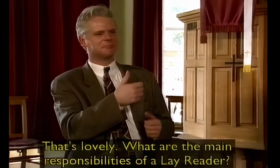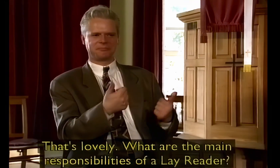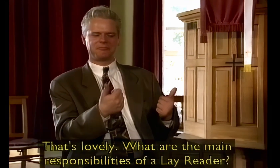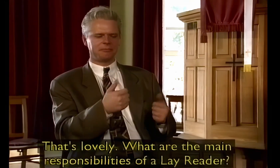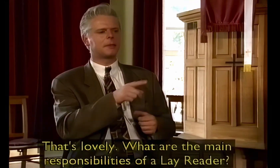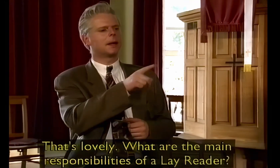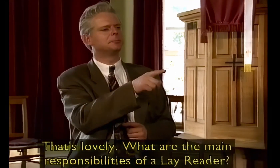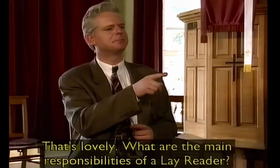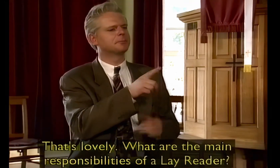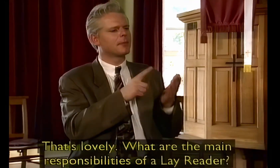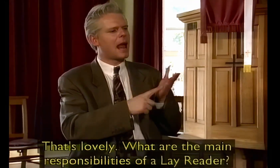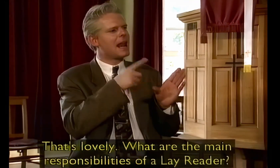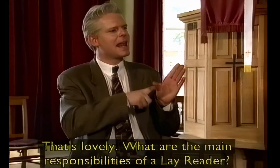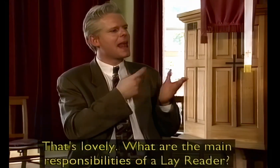That's lovely.